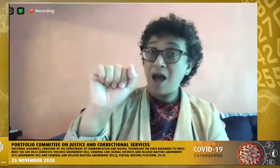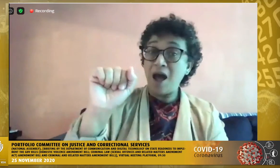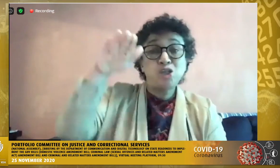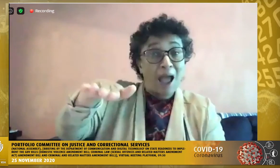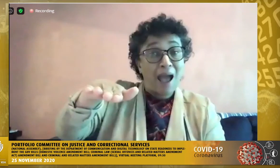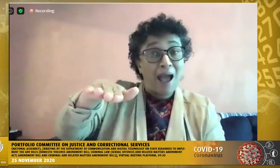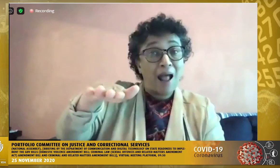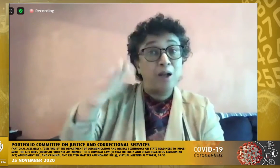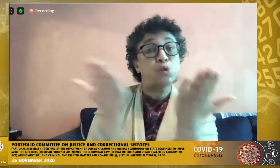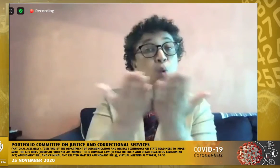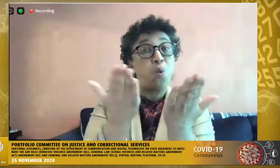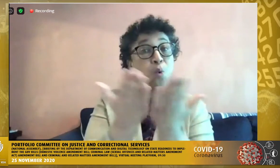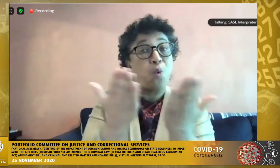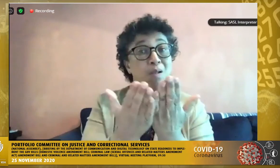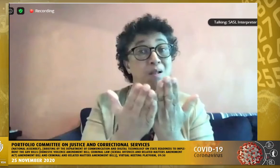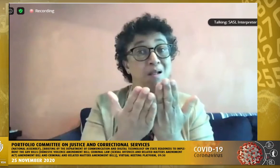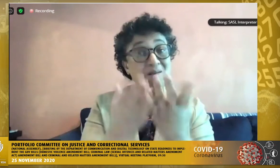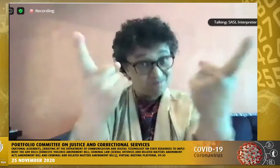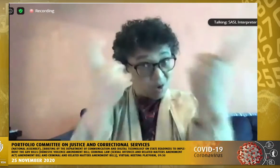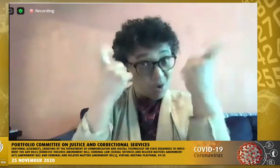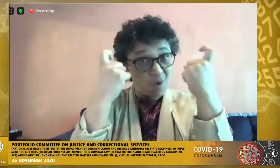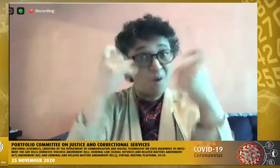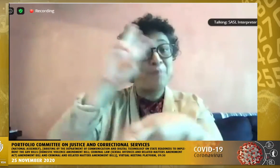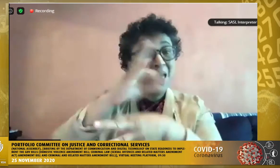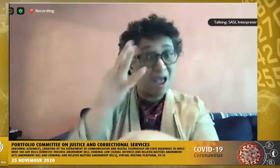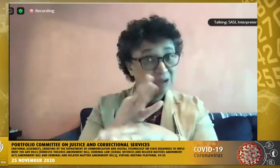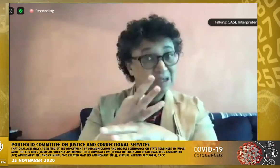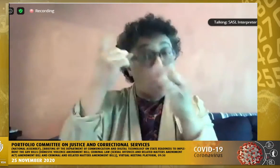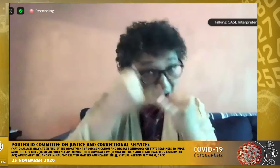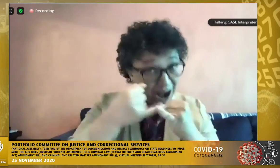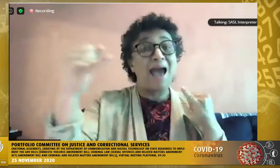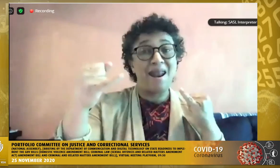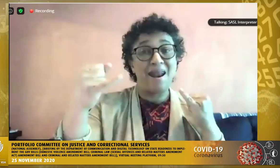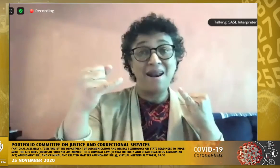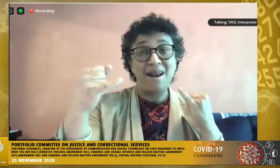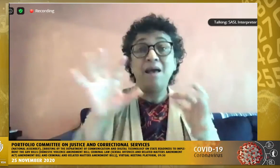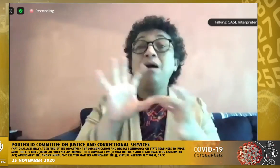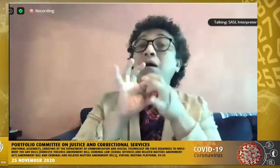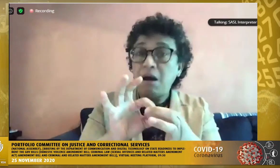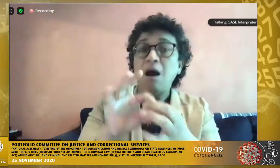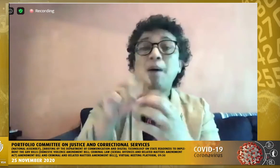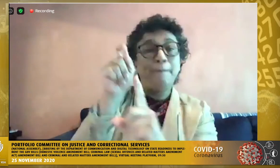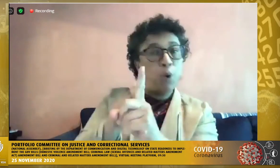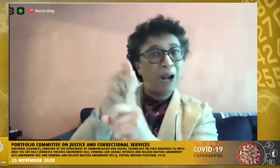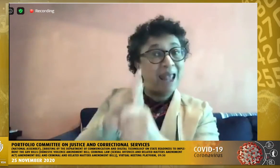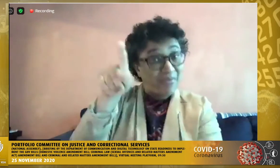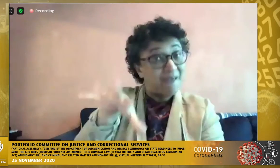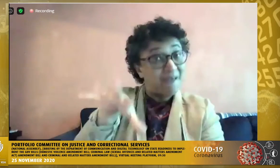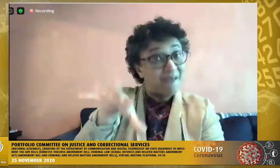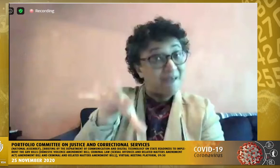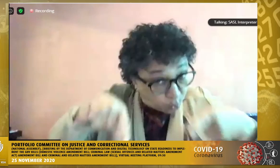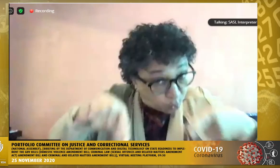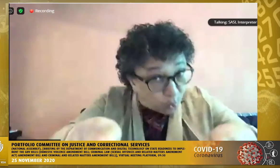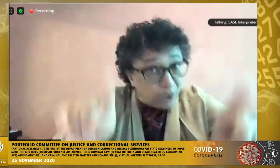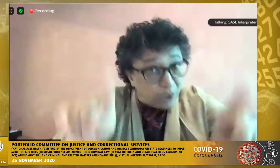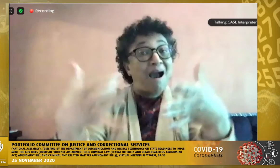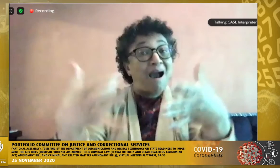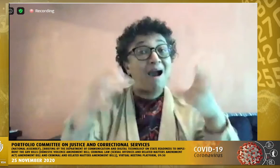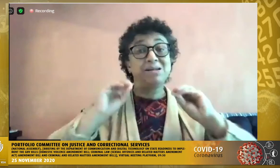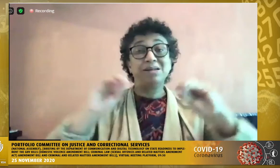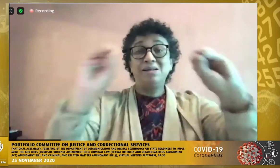a mother of a deaf child told me that the school had to call in the parents